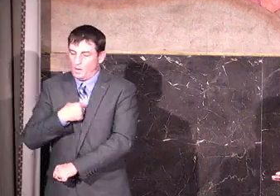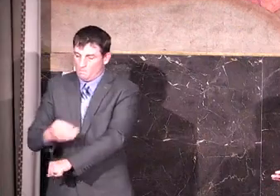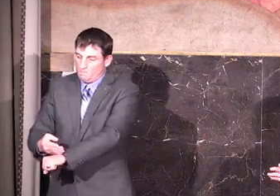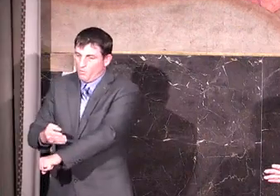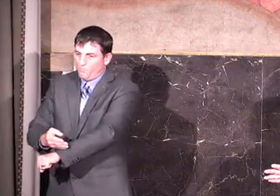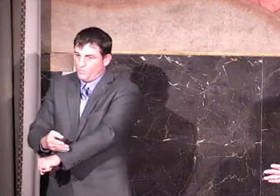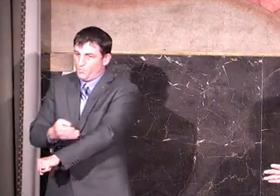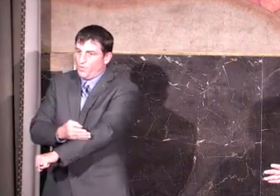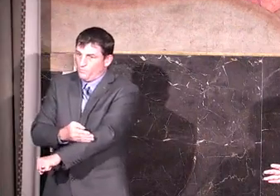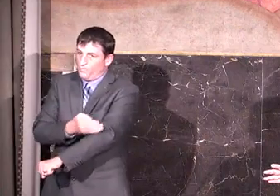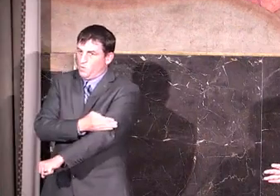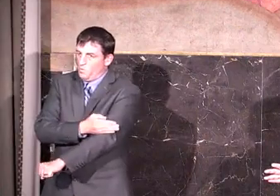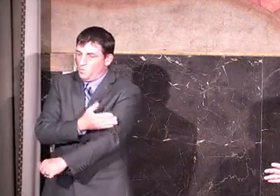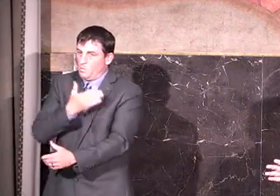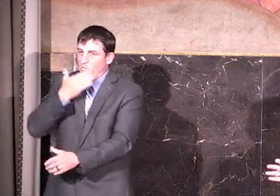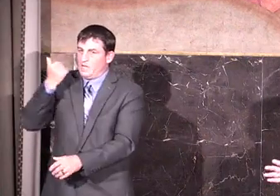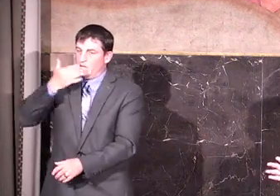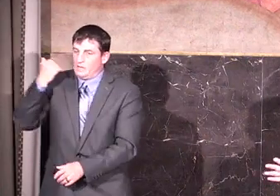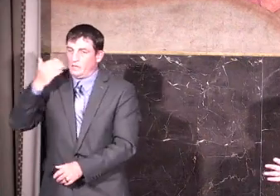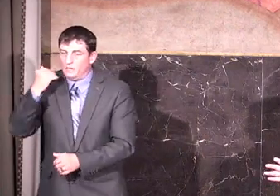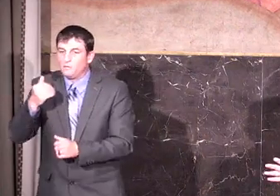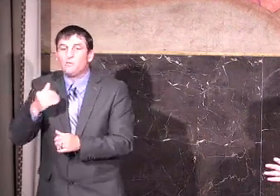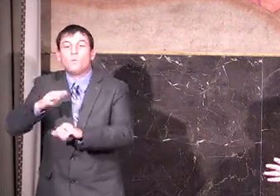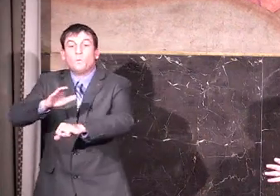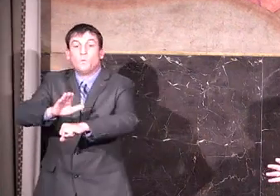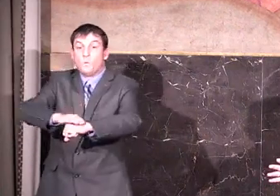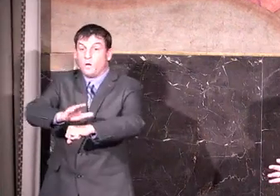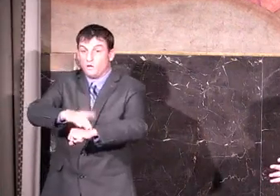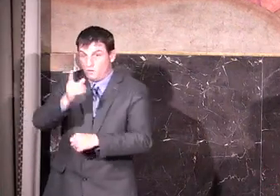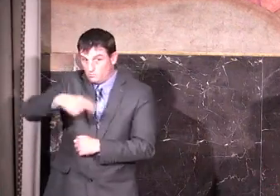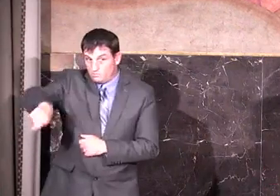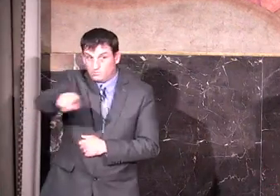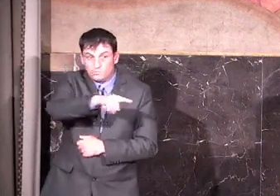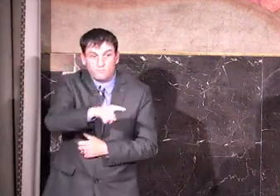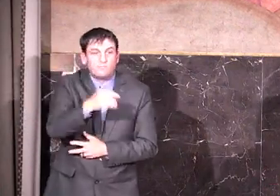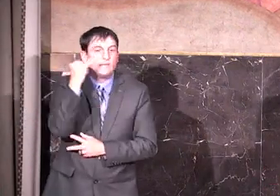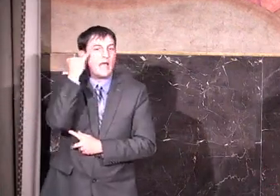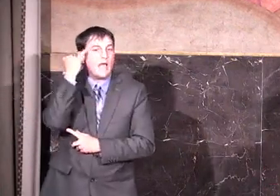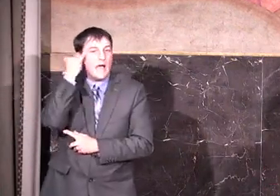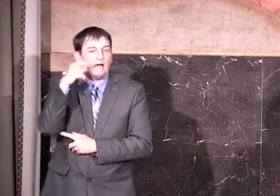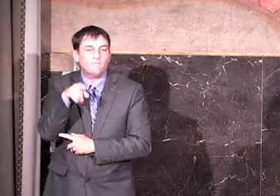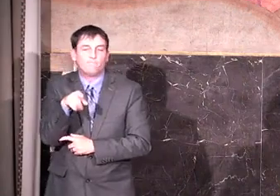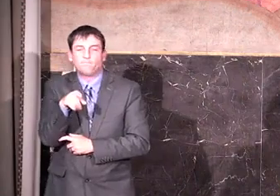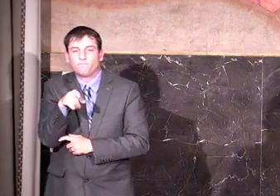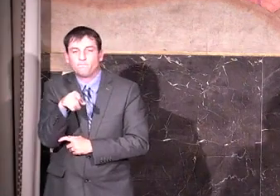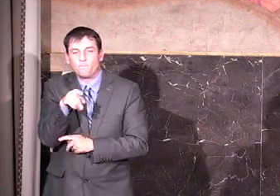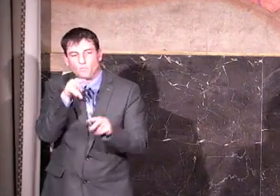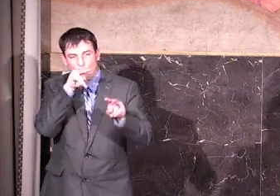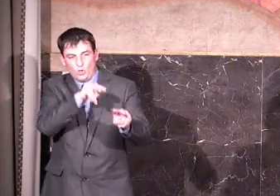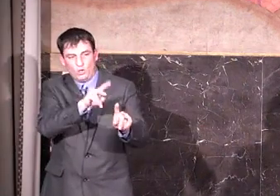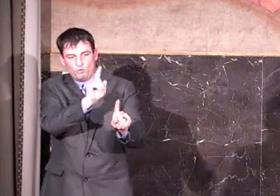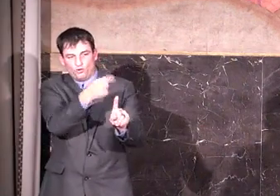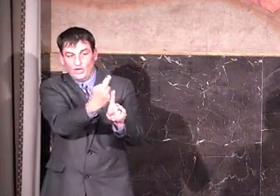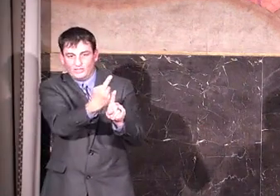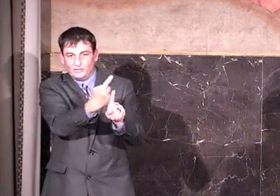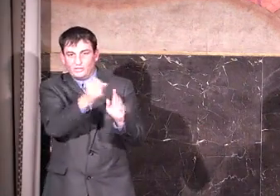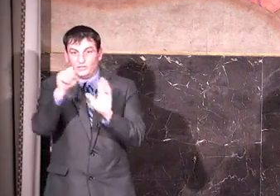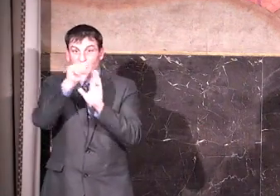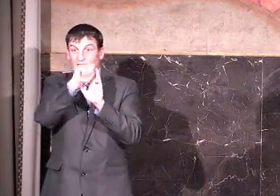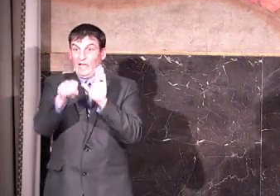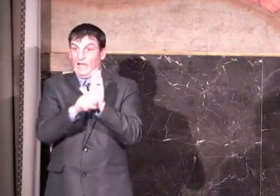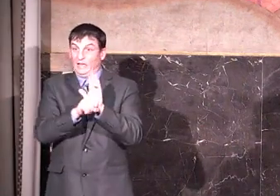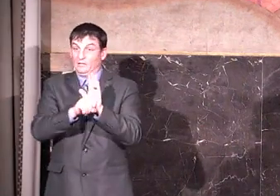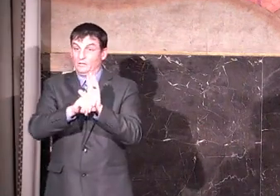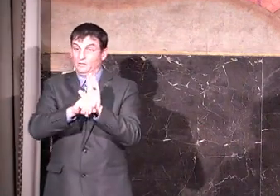direction. I will always caution you all, though, that if you just look at the numbers at the state level, a lot of times you may